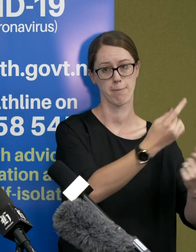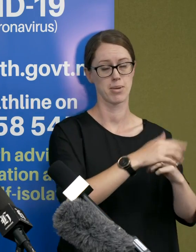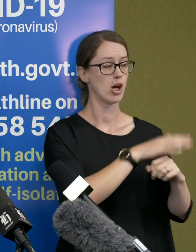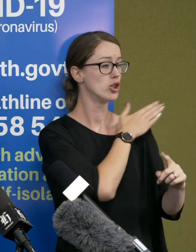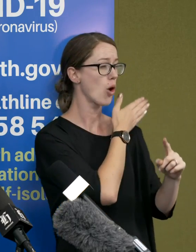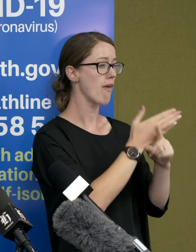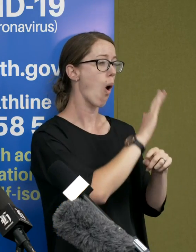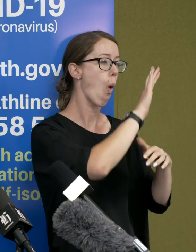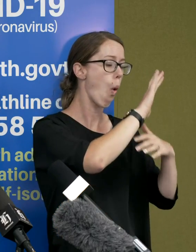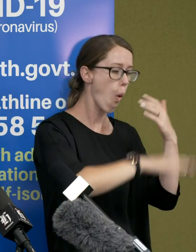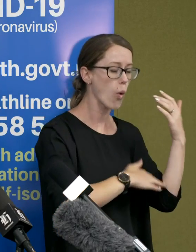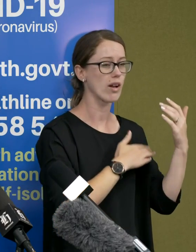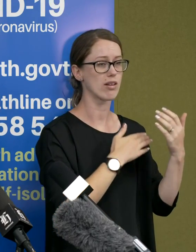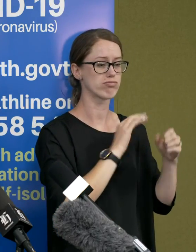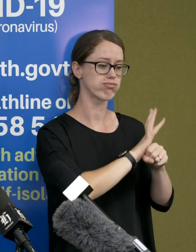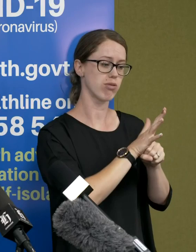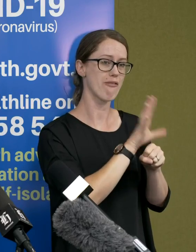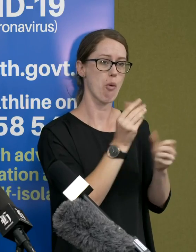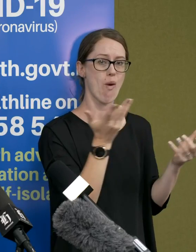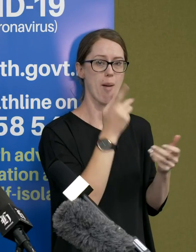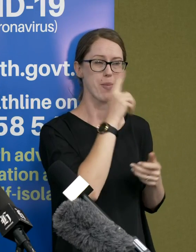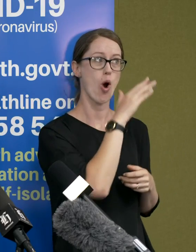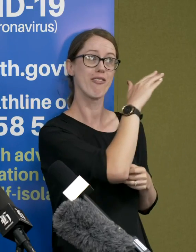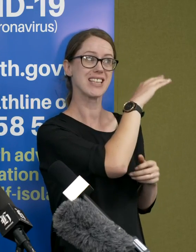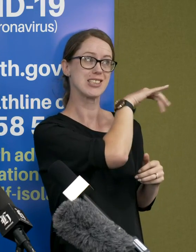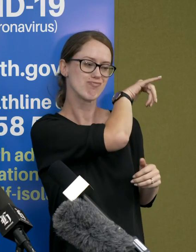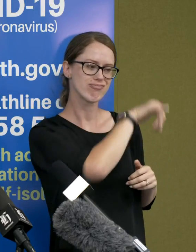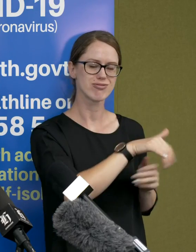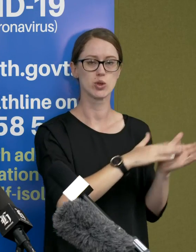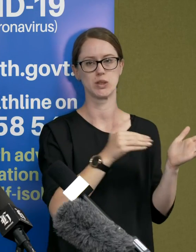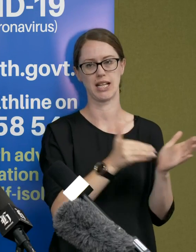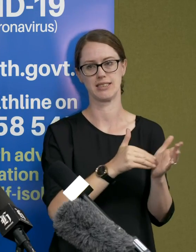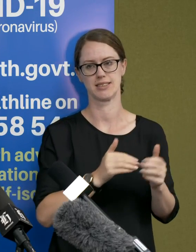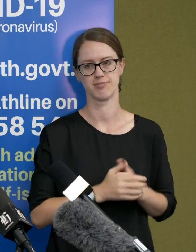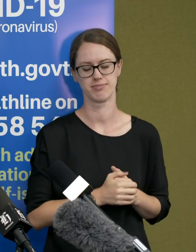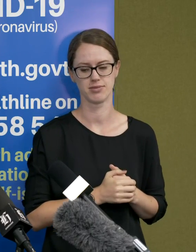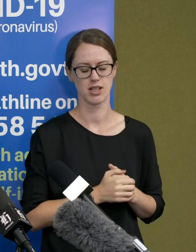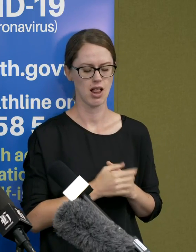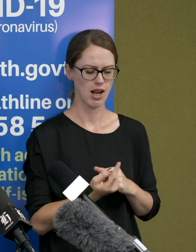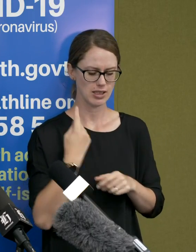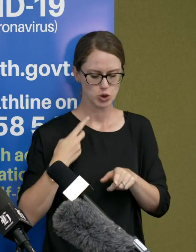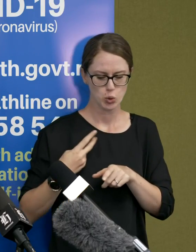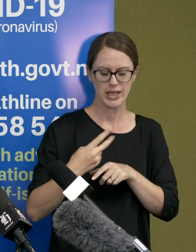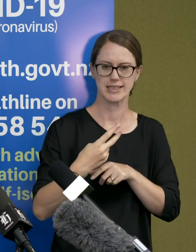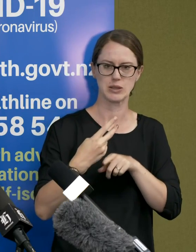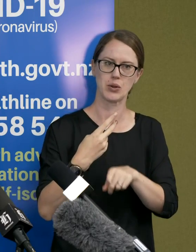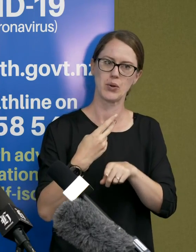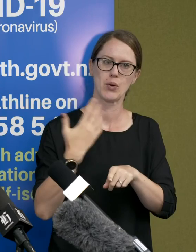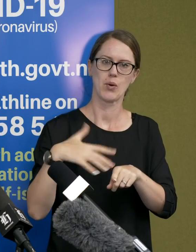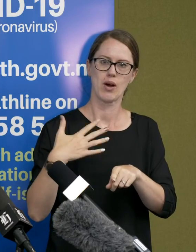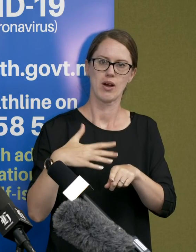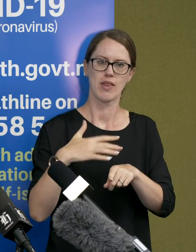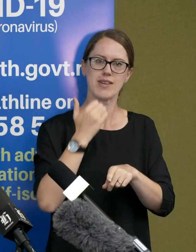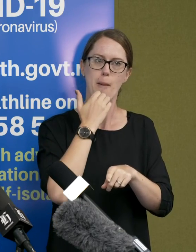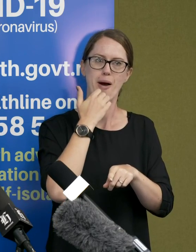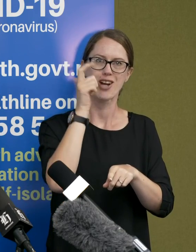cases to date, are associated with international travel. And as over the last 2 weeks we have seen a big increase in the number